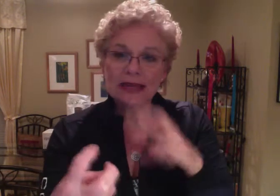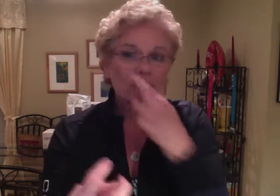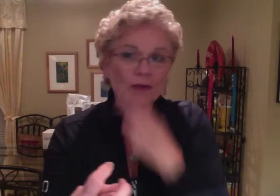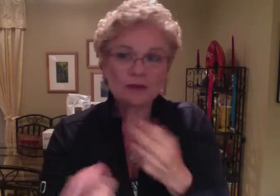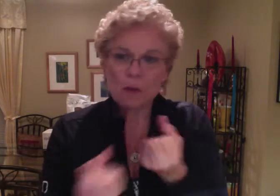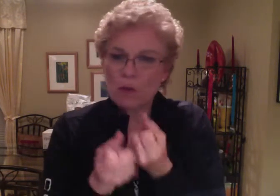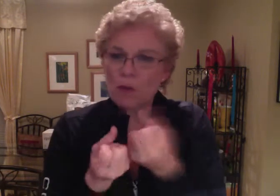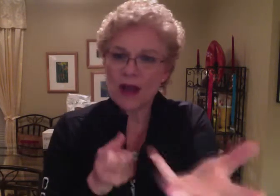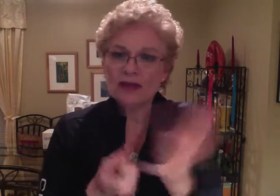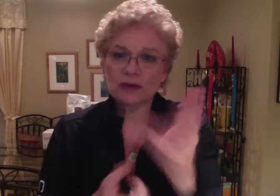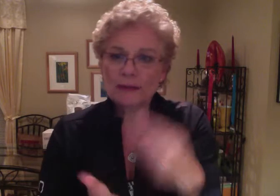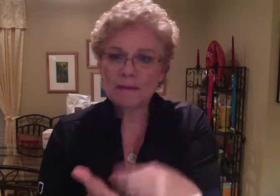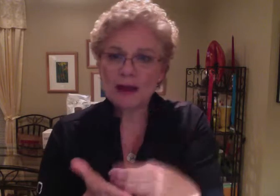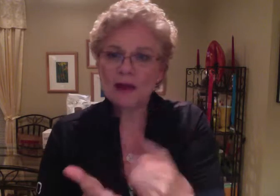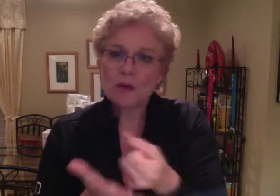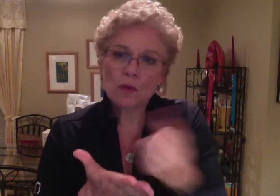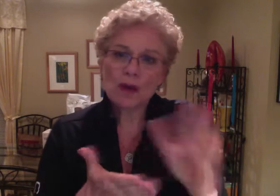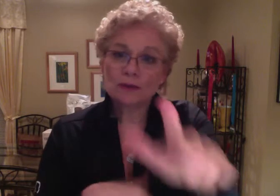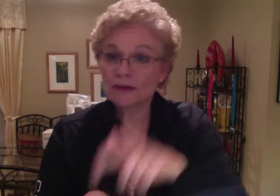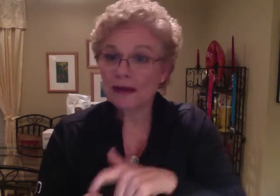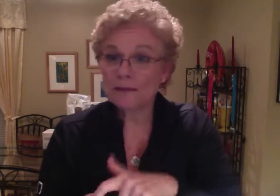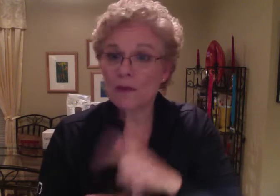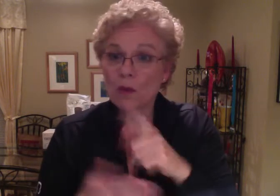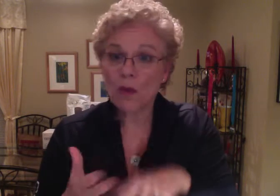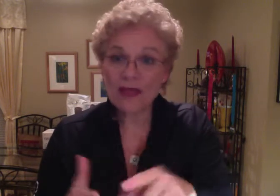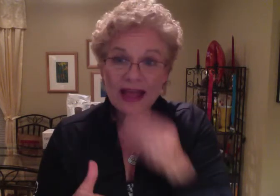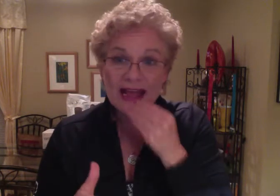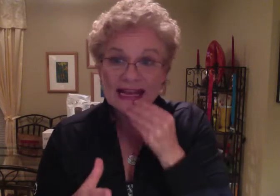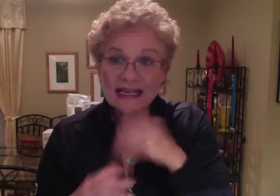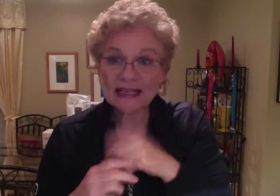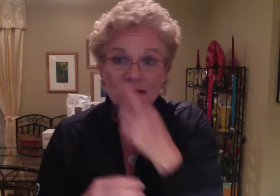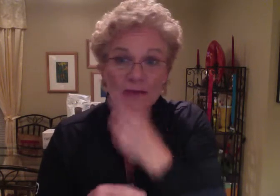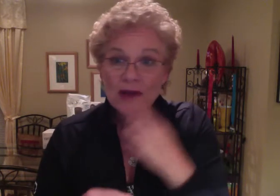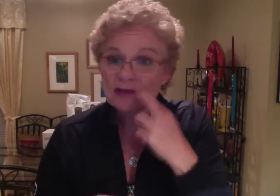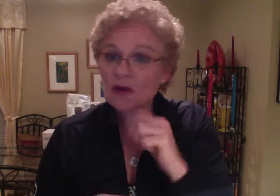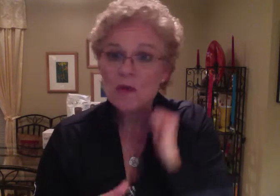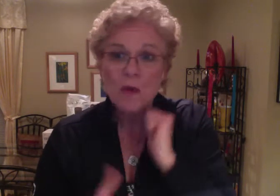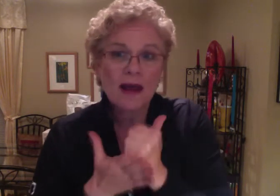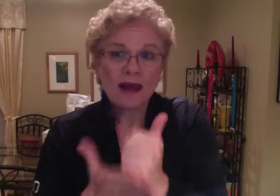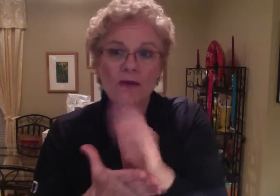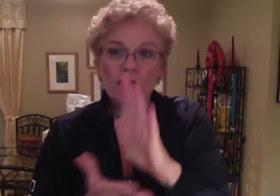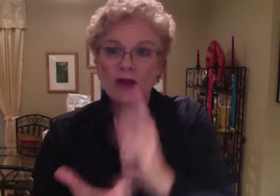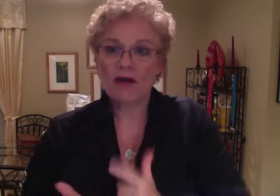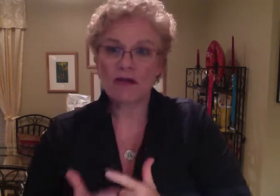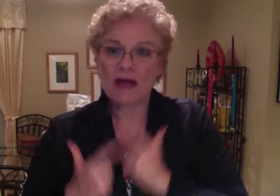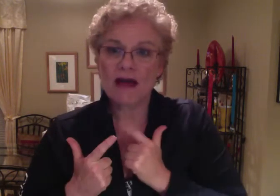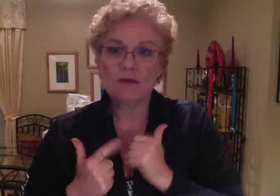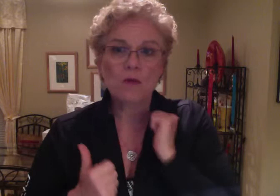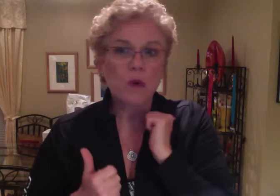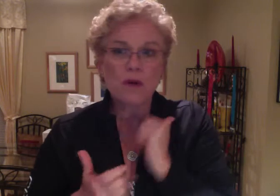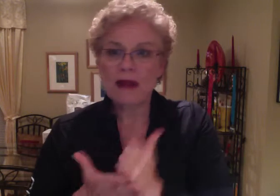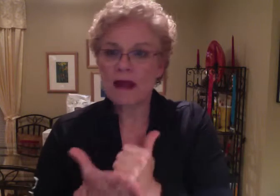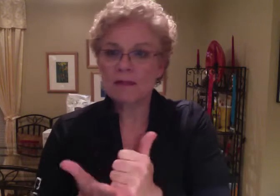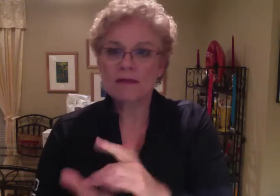things they're eating, more than likely, are not things that are going to help their lives, not things that are going to help them feel better and become more of the person they